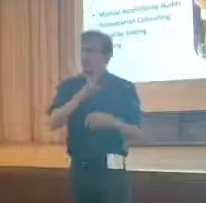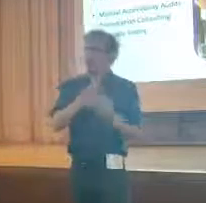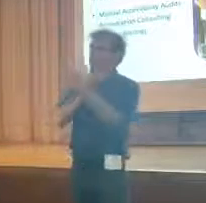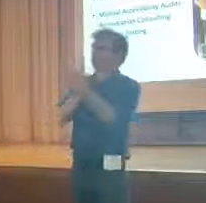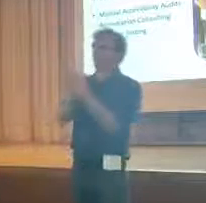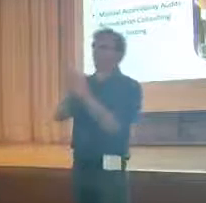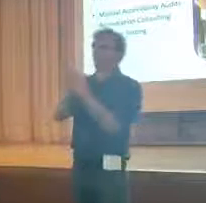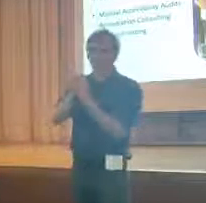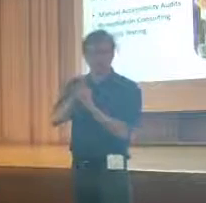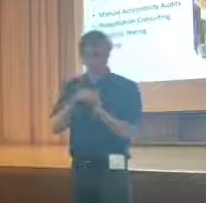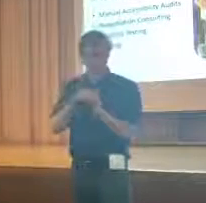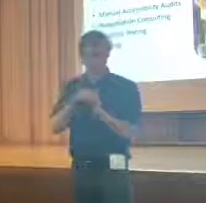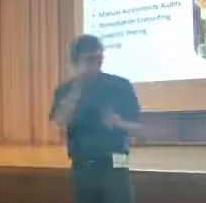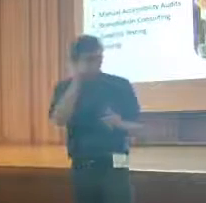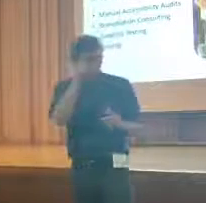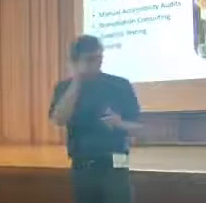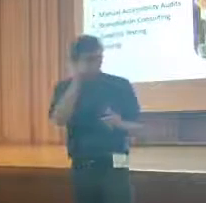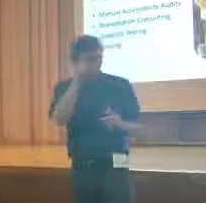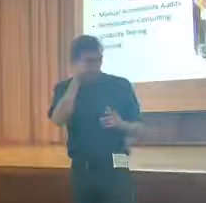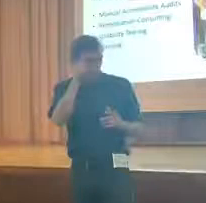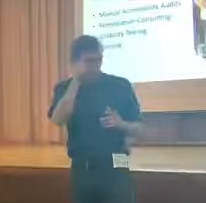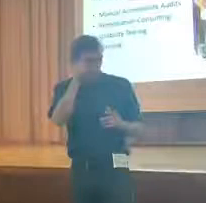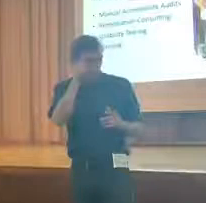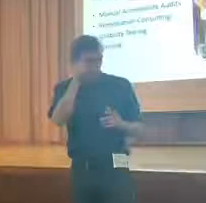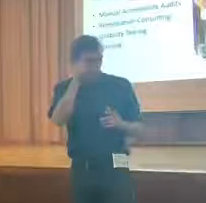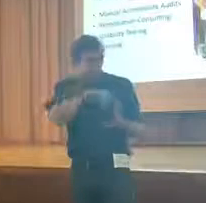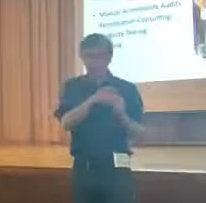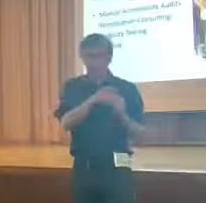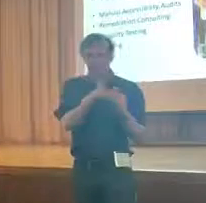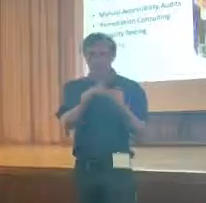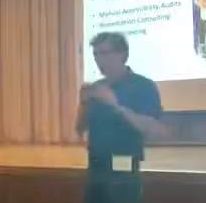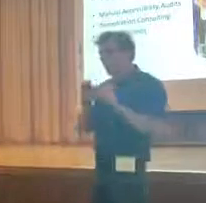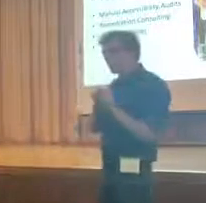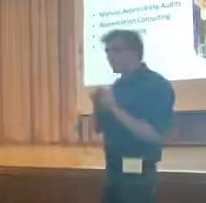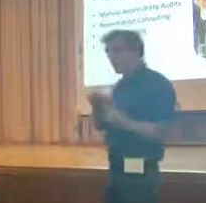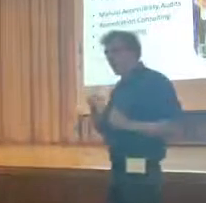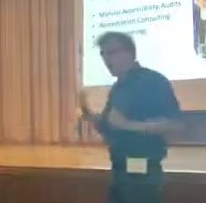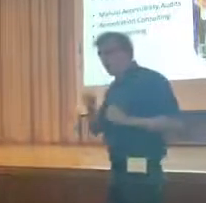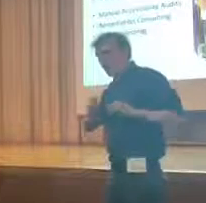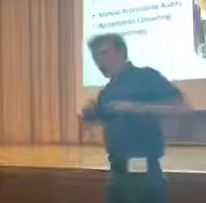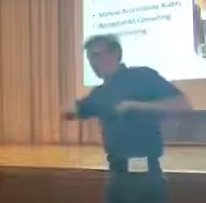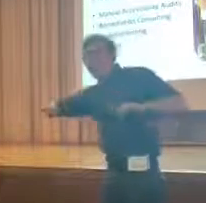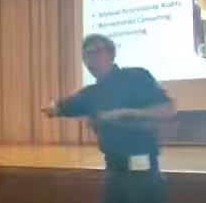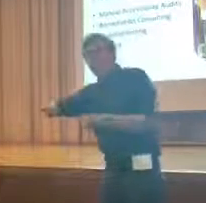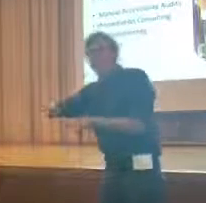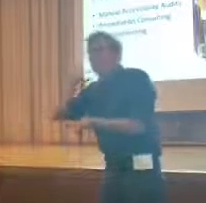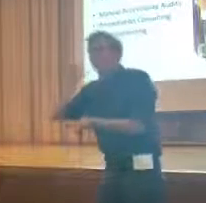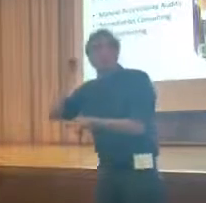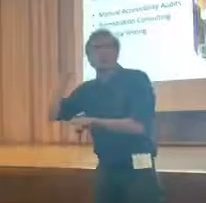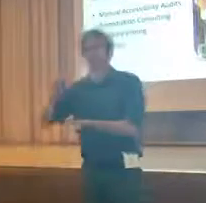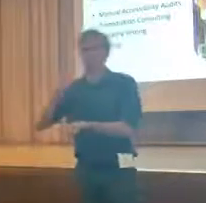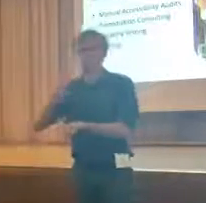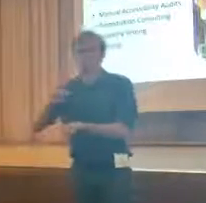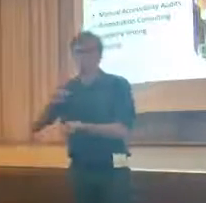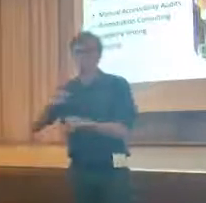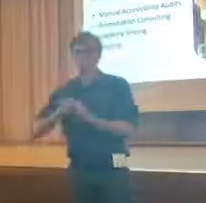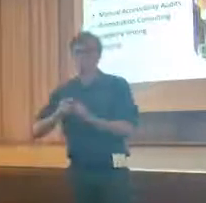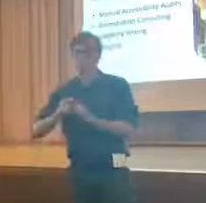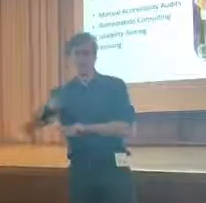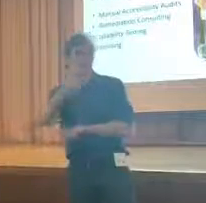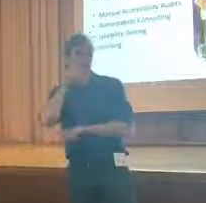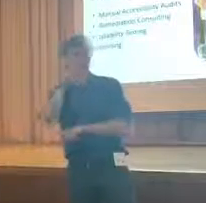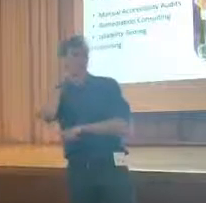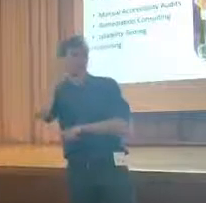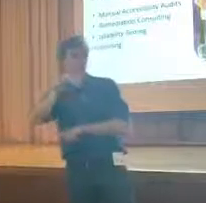them. And I saw how powerful it was to bring people who live with disabilities together with